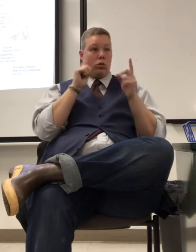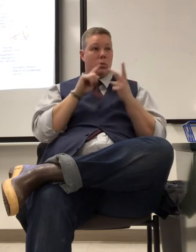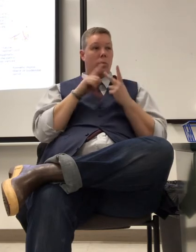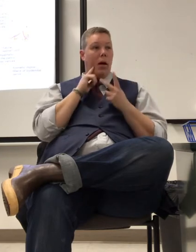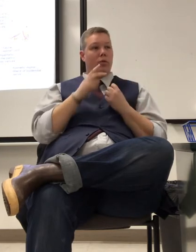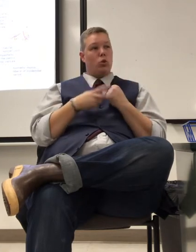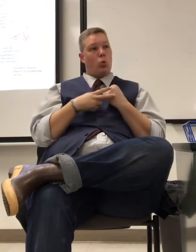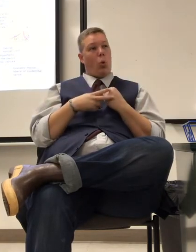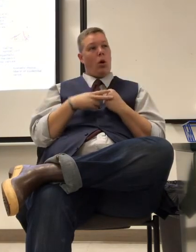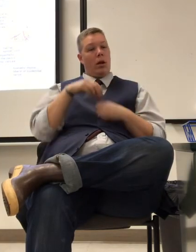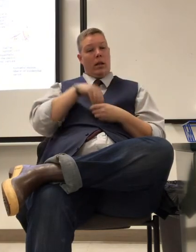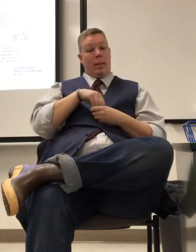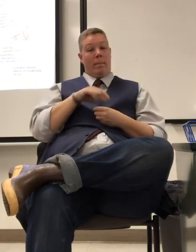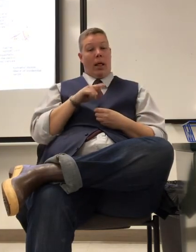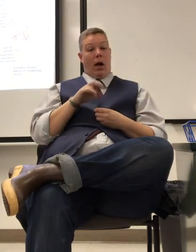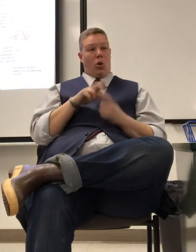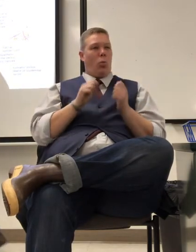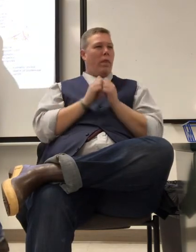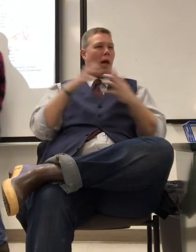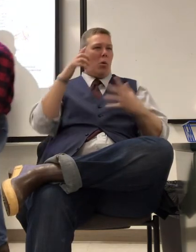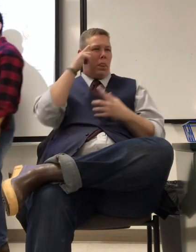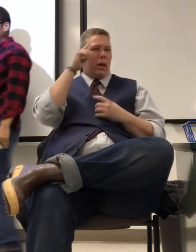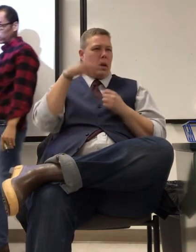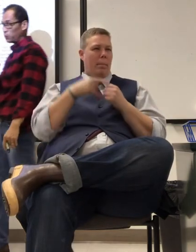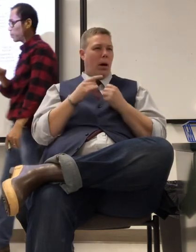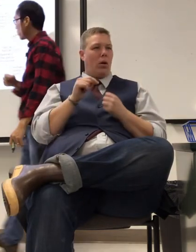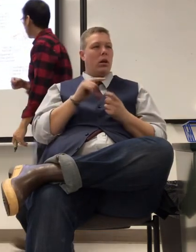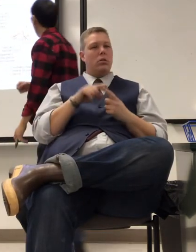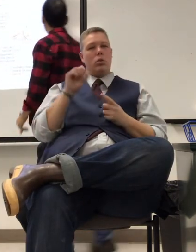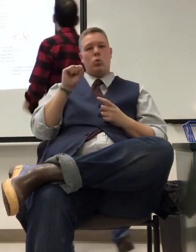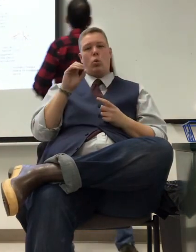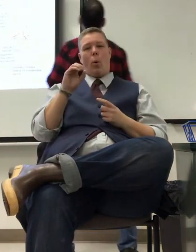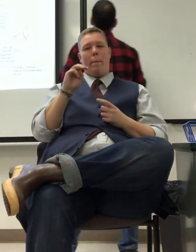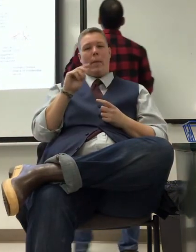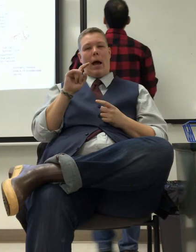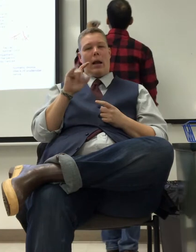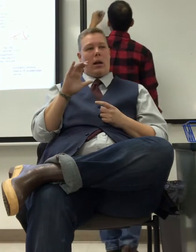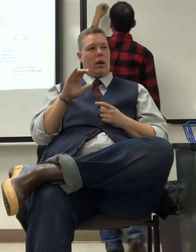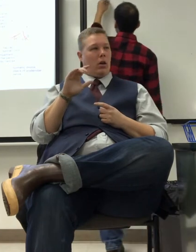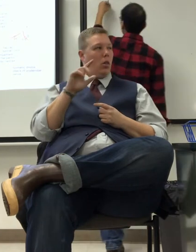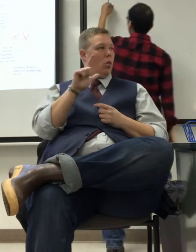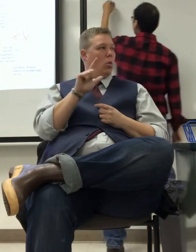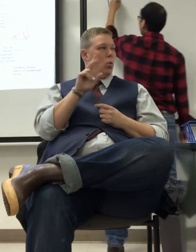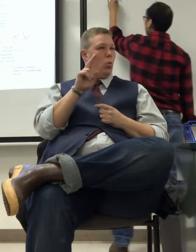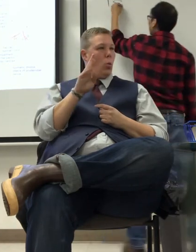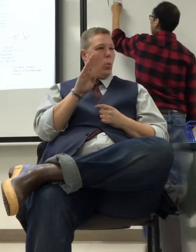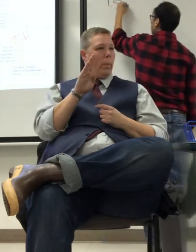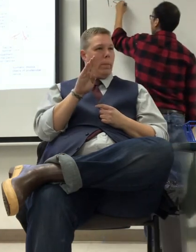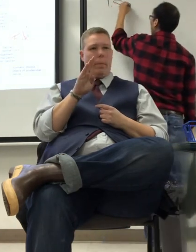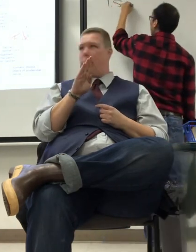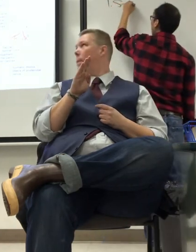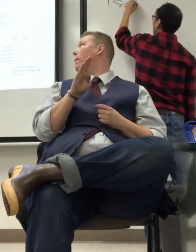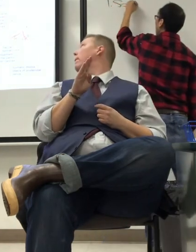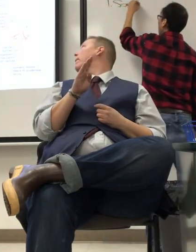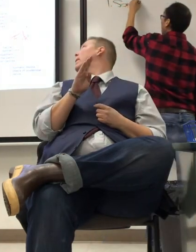without even thinking about it. This is a reflex loop. It's called the somatic loop. Number one, study the